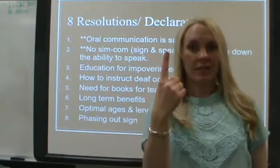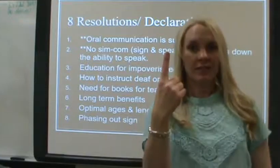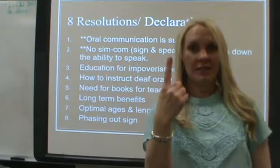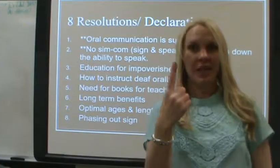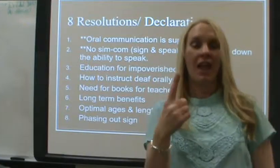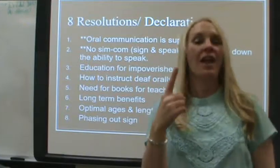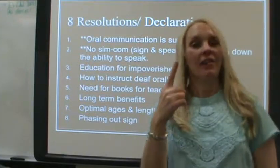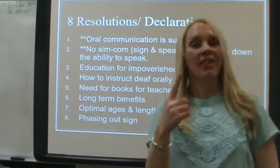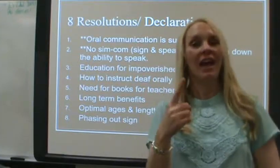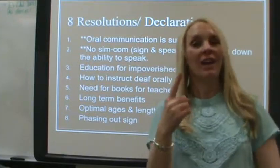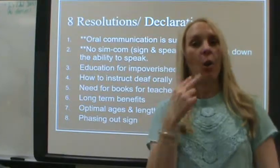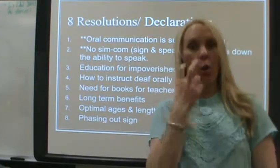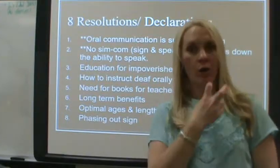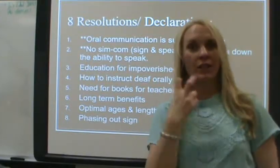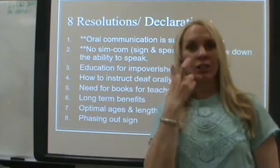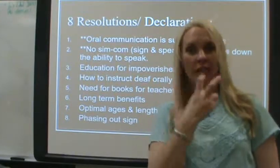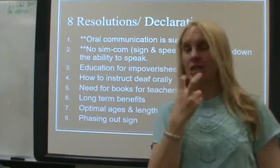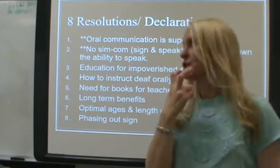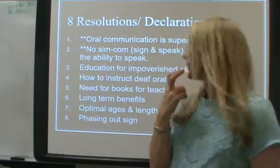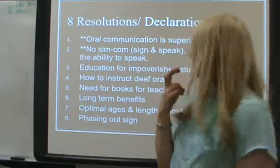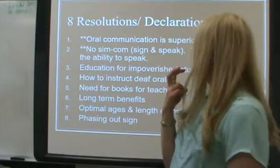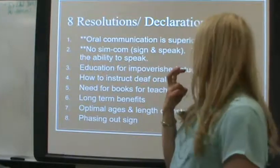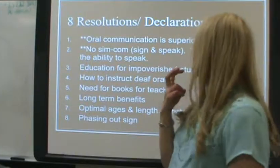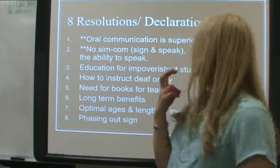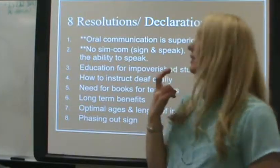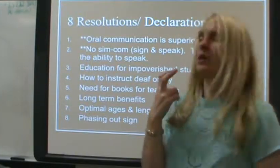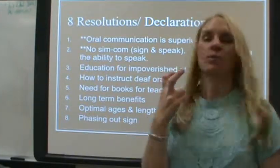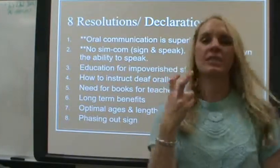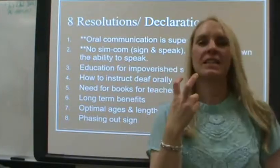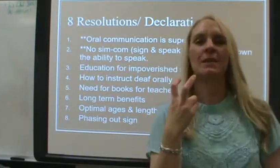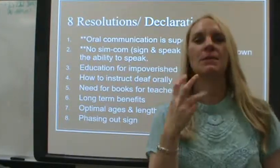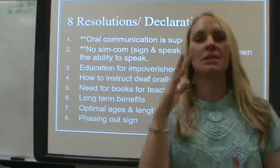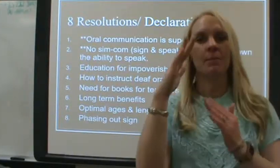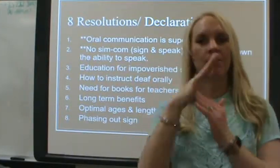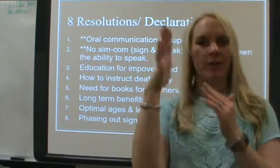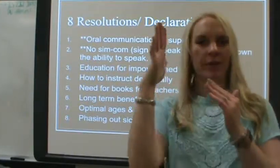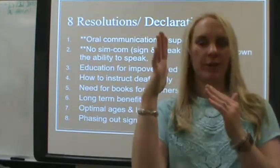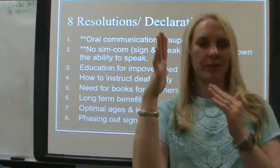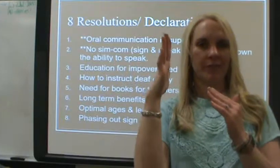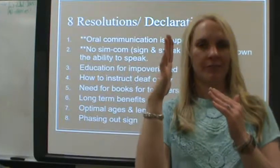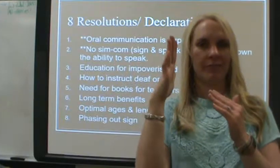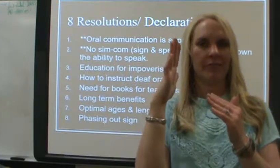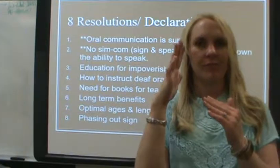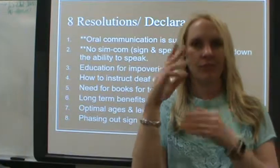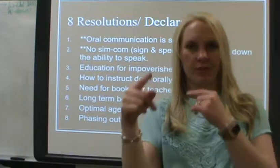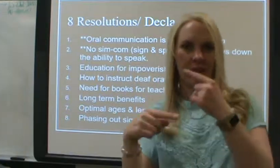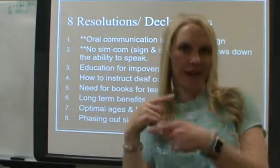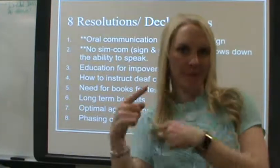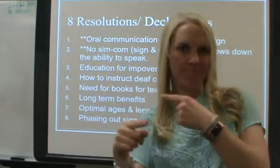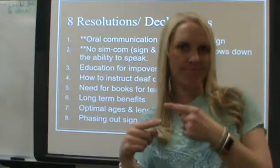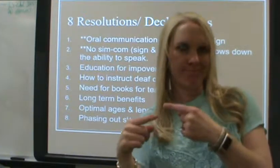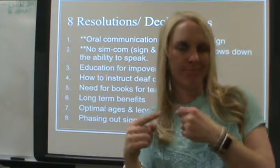First, that oral education was deemed superior to sign,